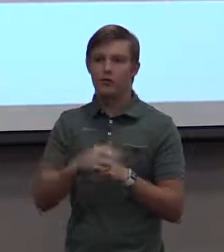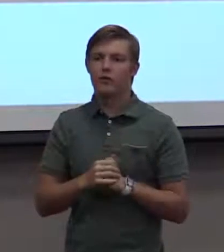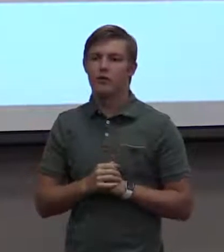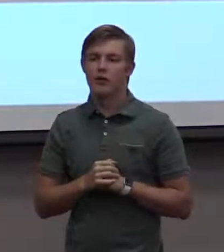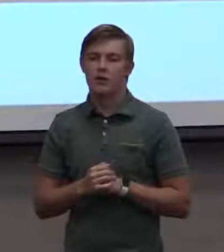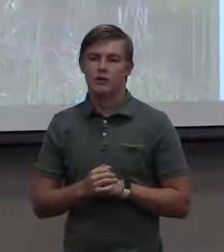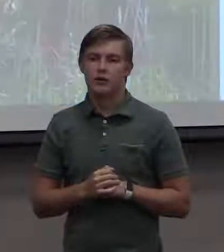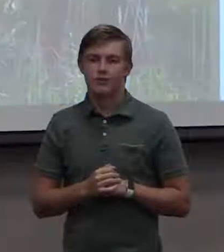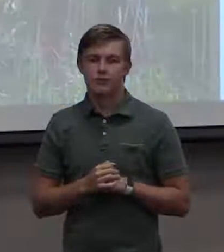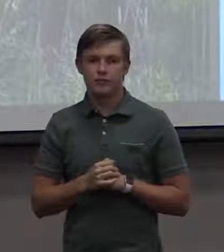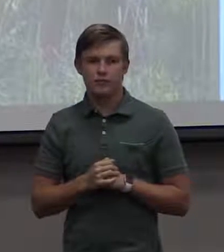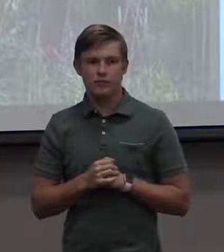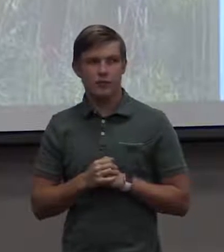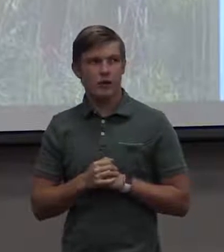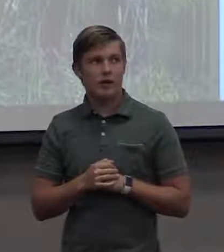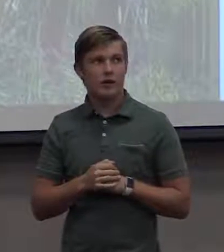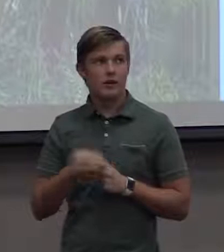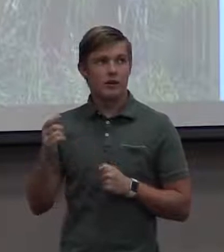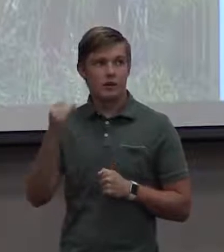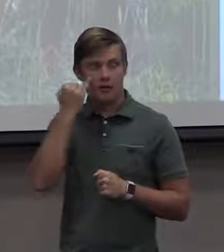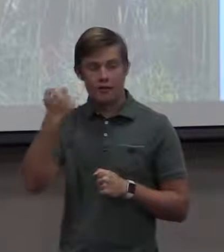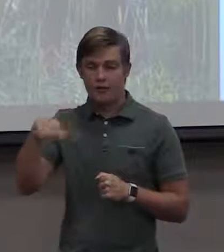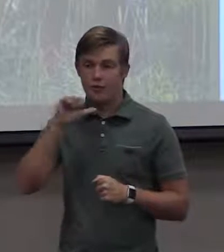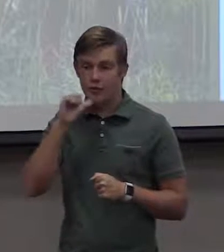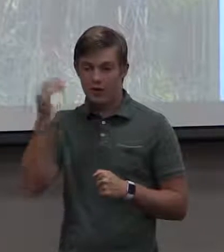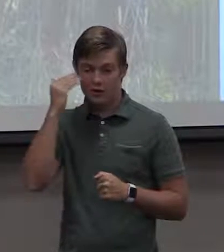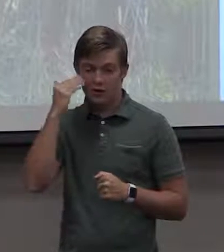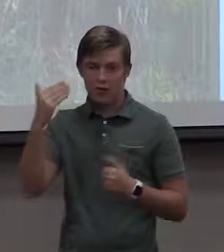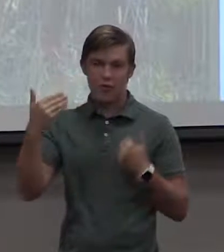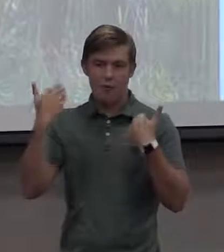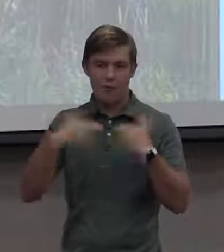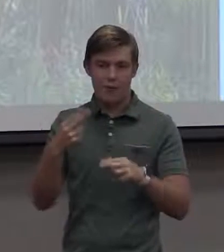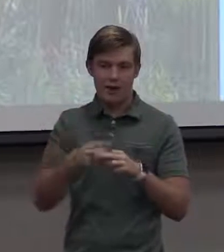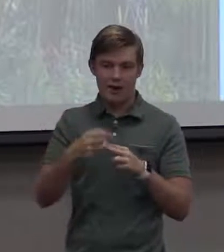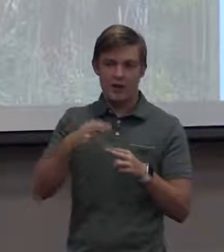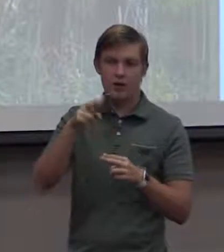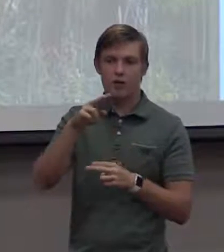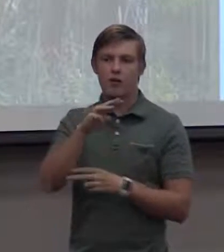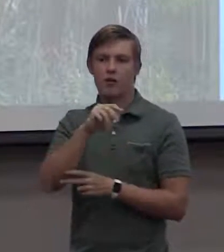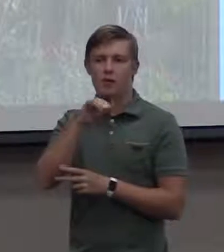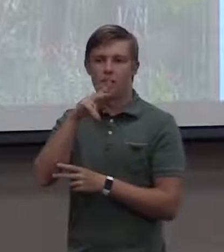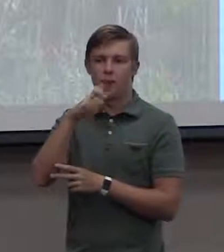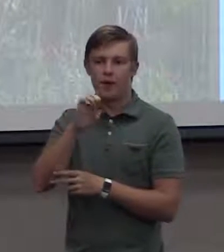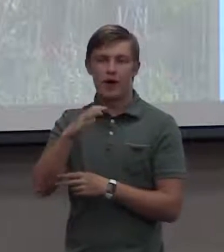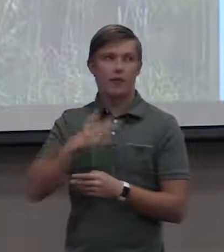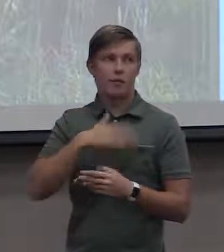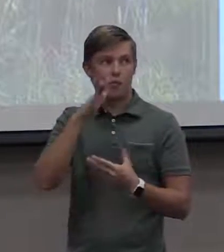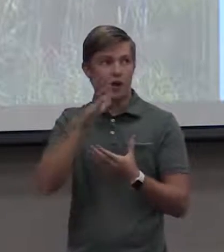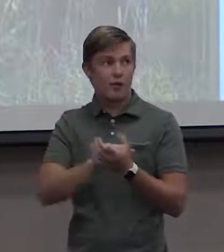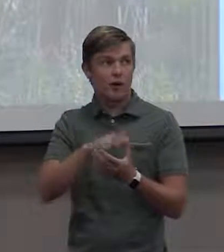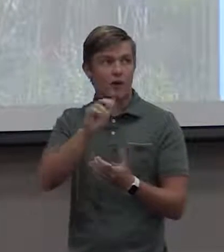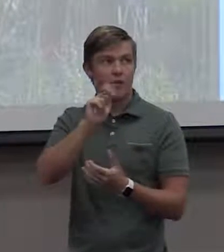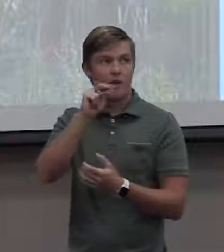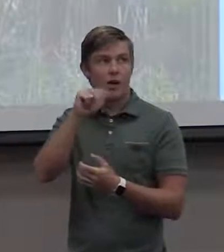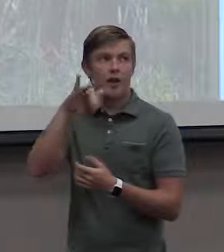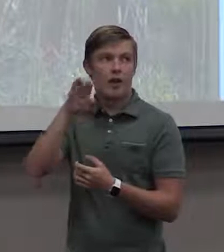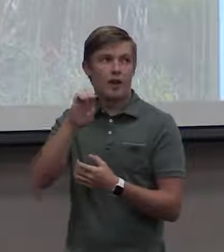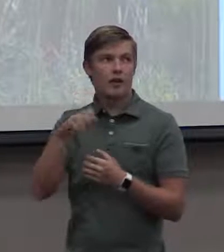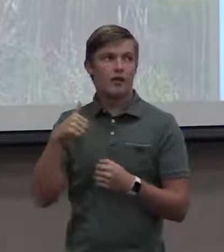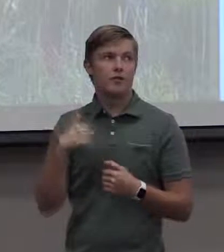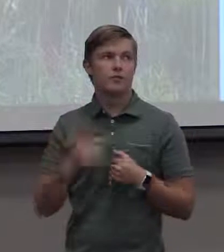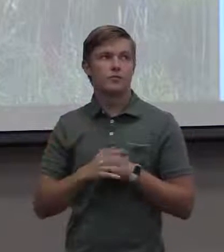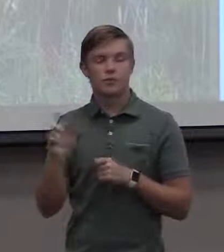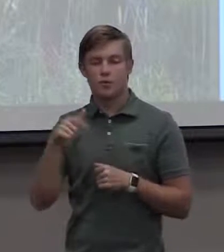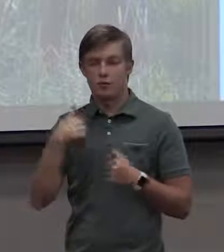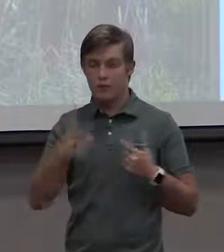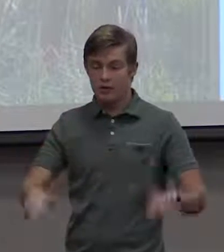through. So in case you don't know, my name's Mike, and my wife Annie is back up in Alaska. It's where we live, and we have